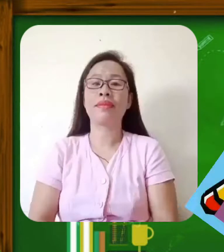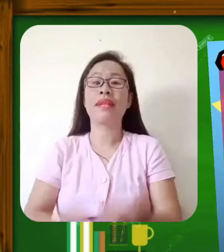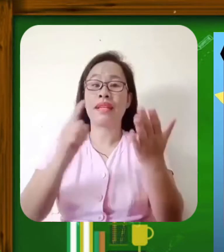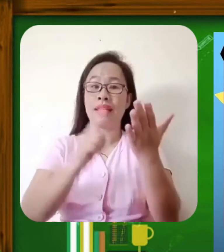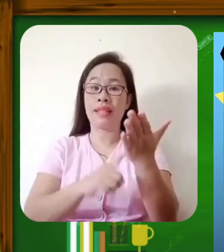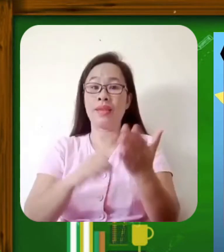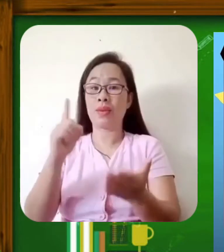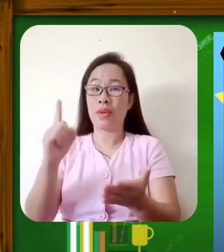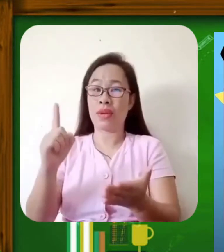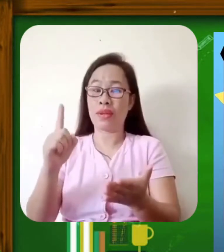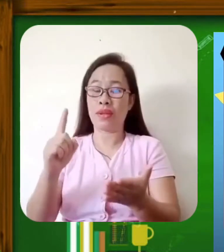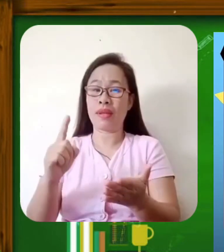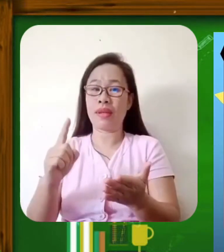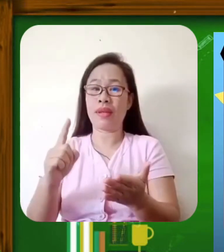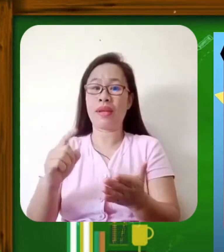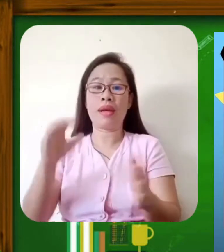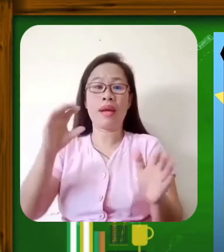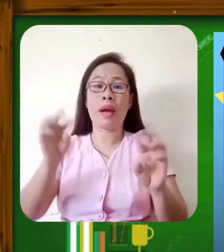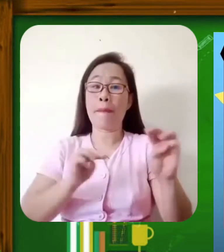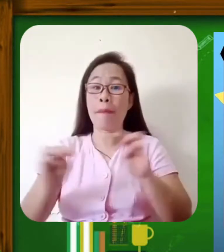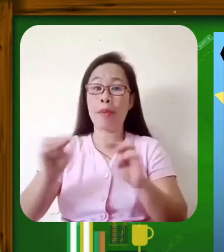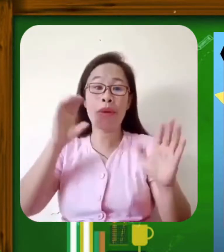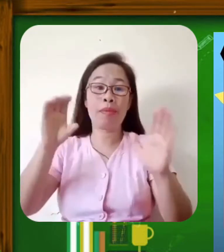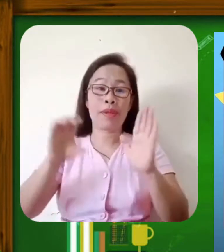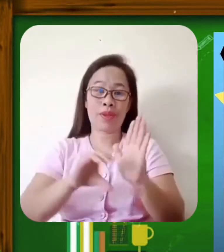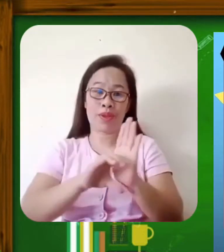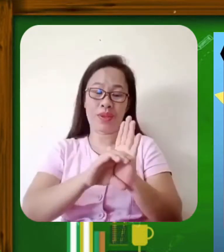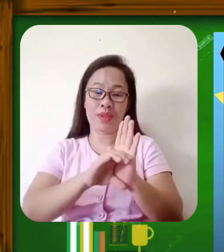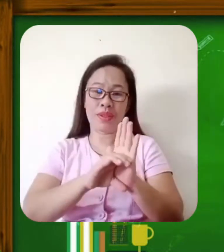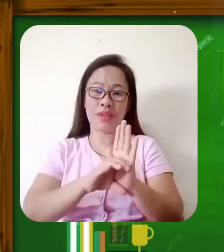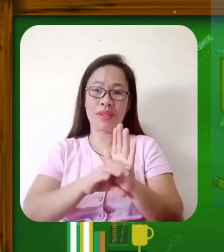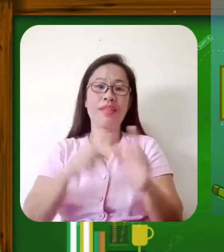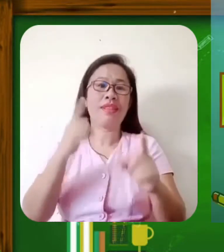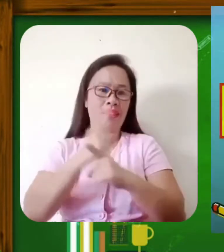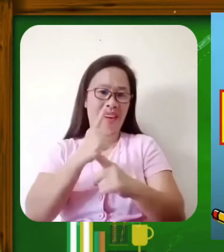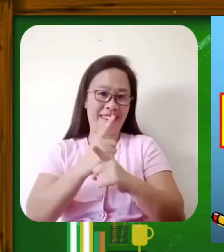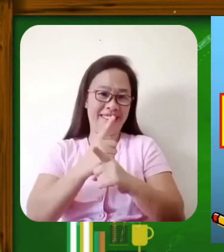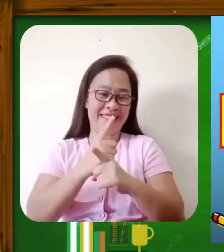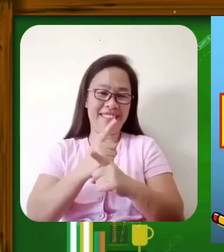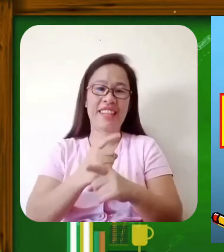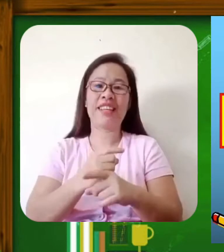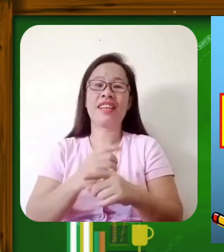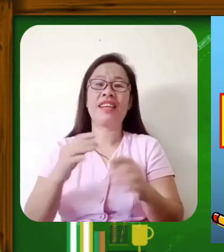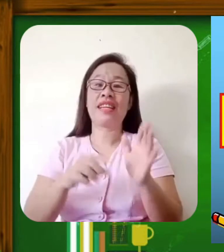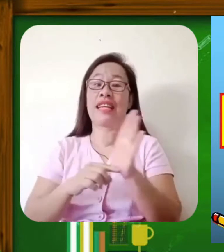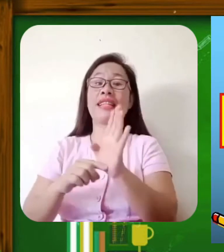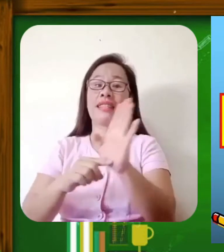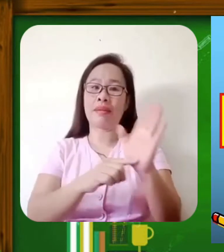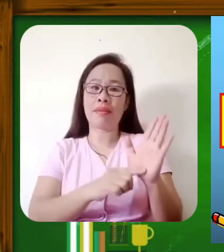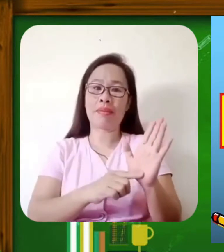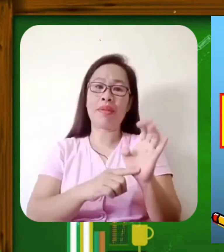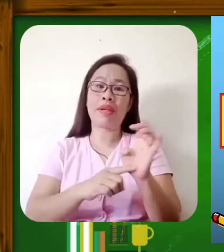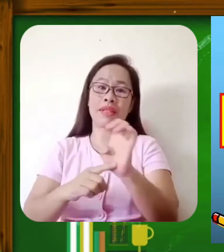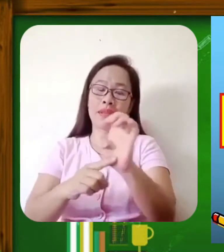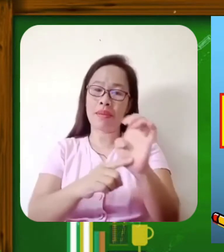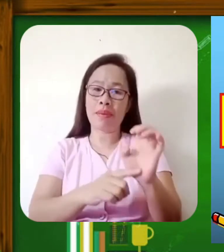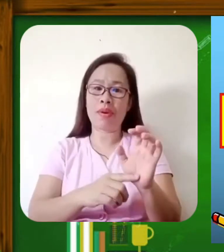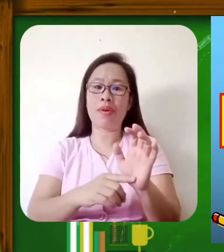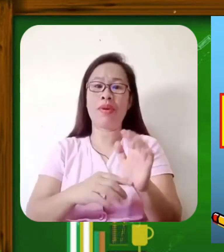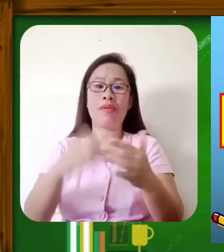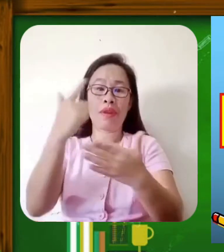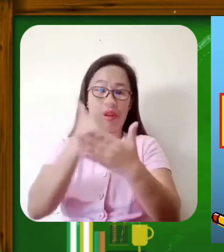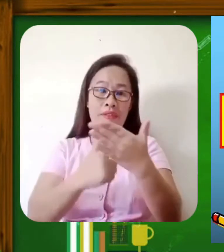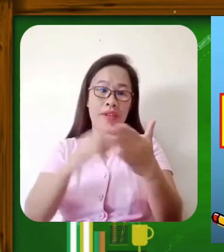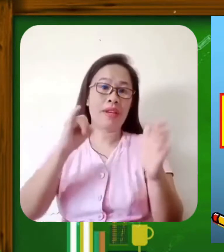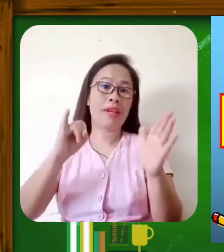This one, a moving picture. Exactly. That is an example of a graphic image.